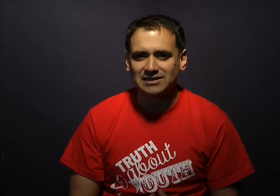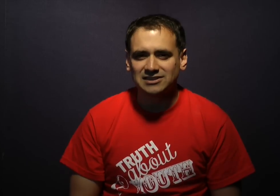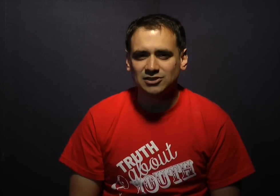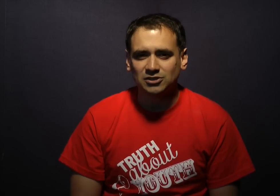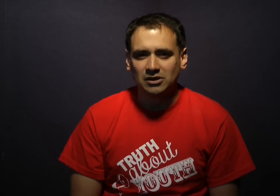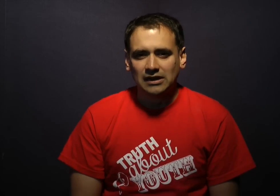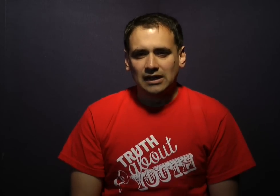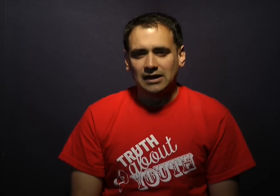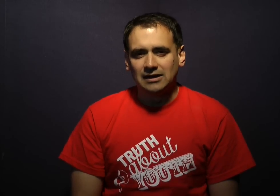to teach you.